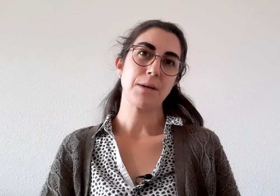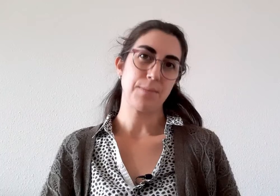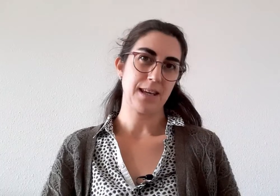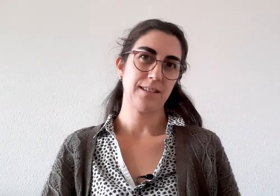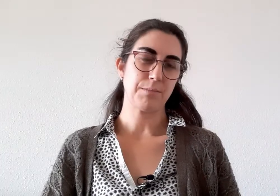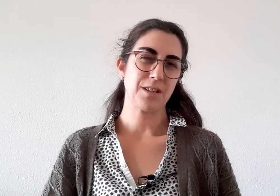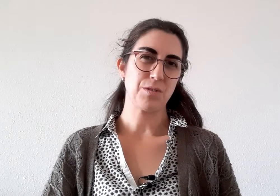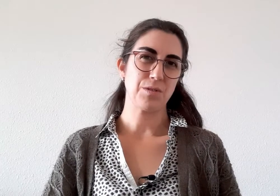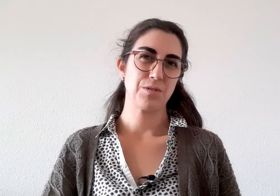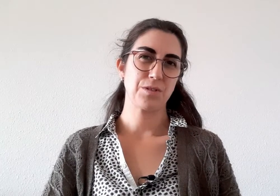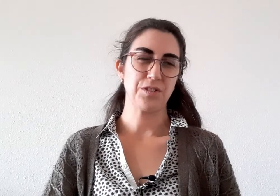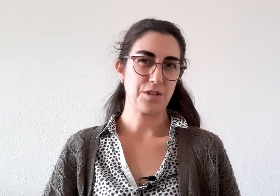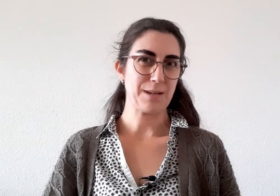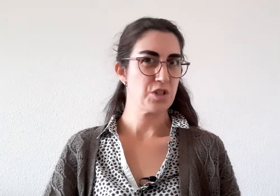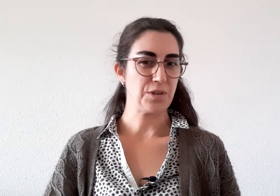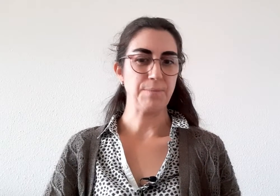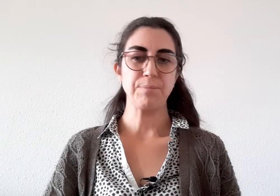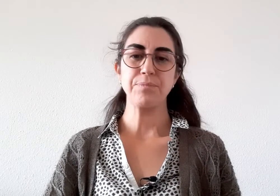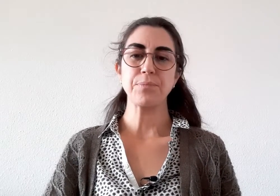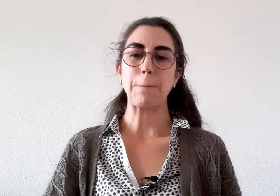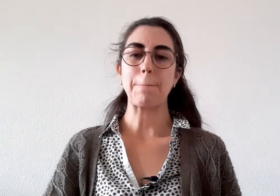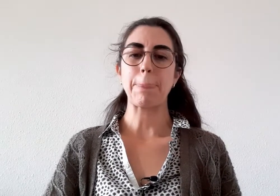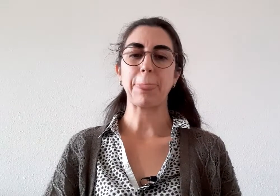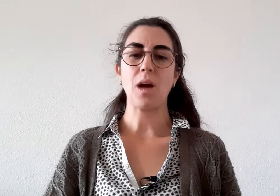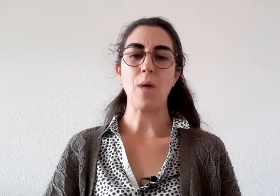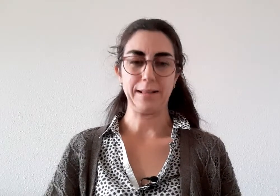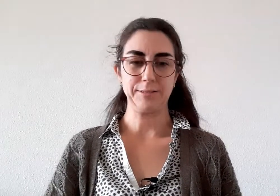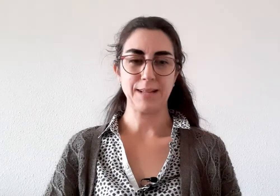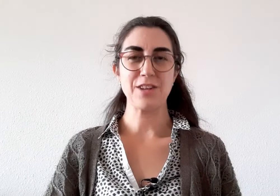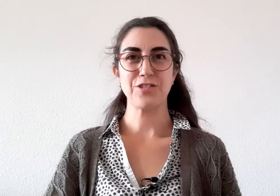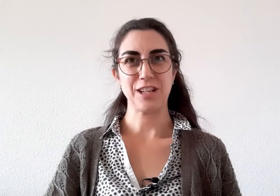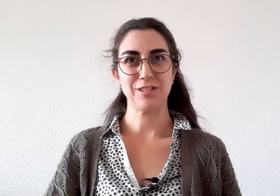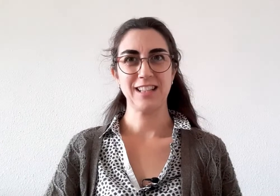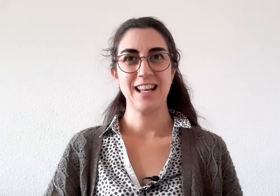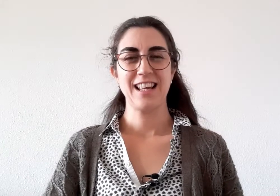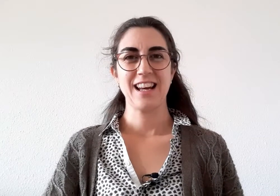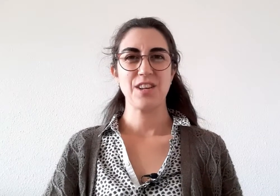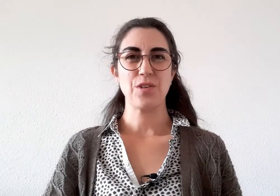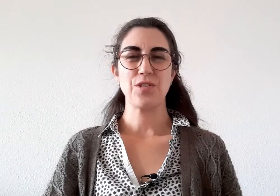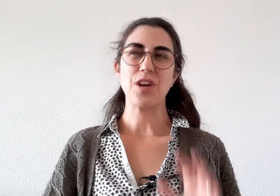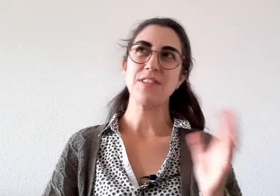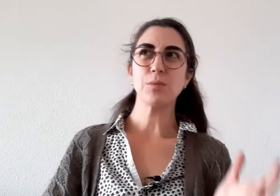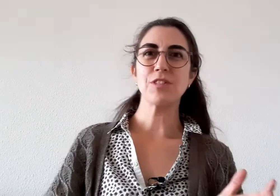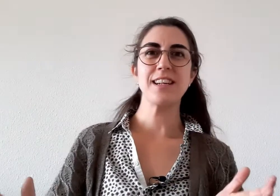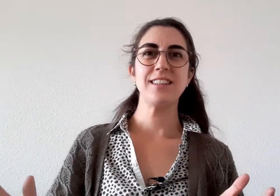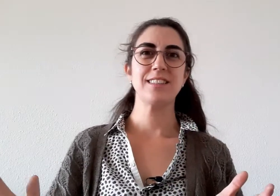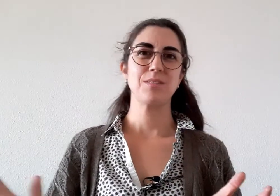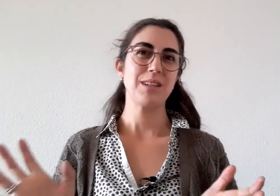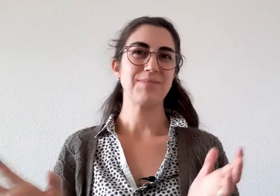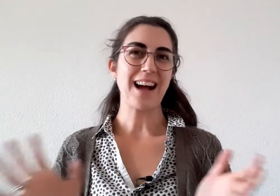be something you're concerned about too. Well, how do you feel? Do you have these worries? Well, I don't